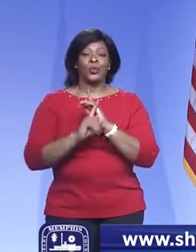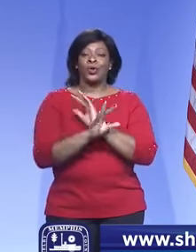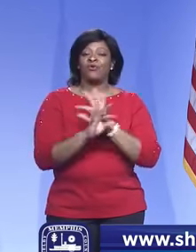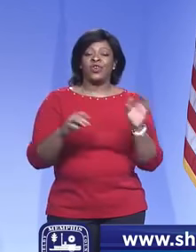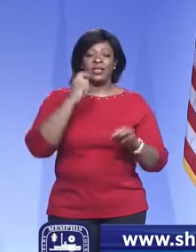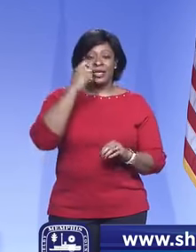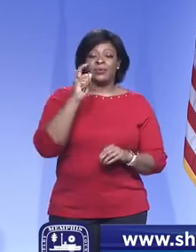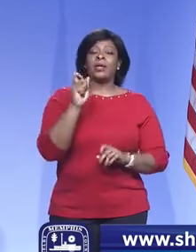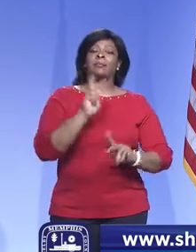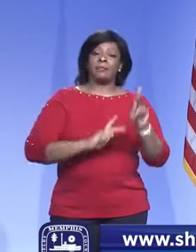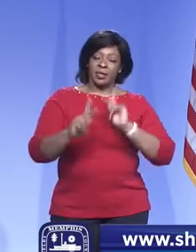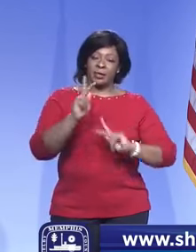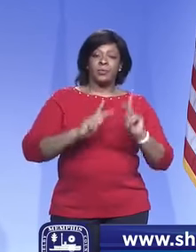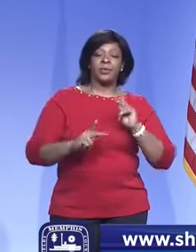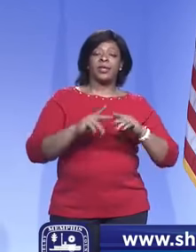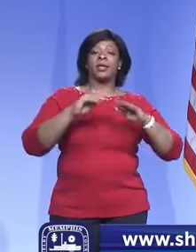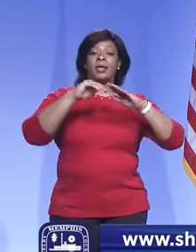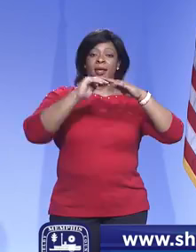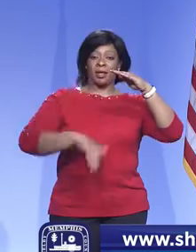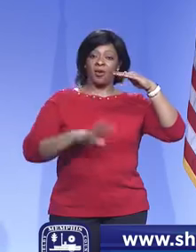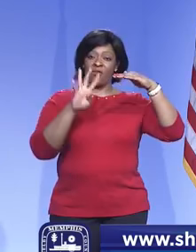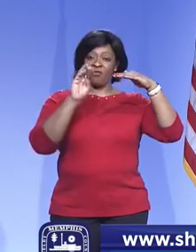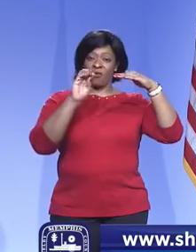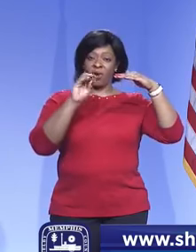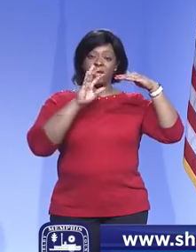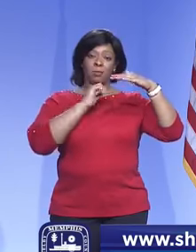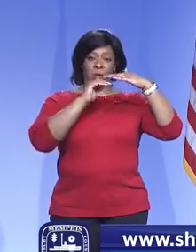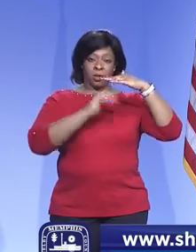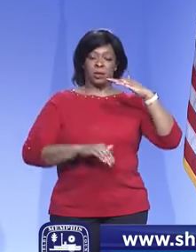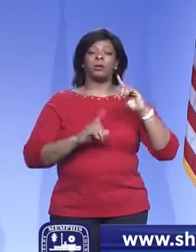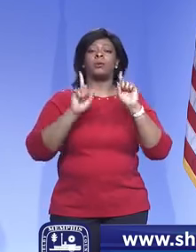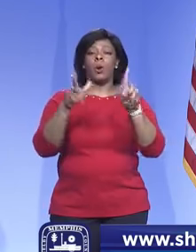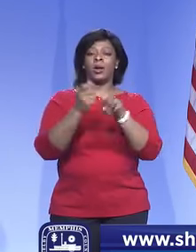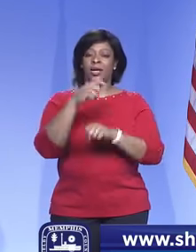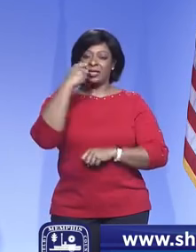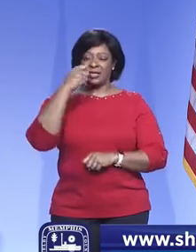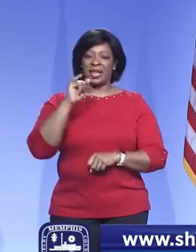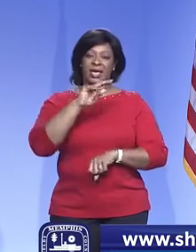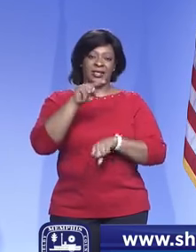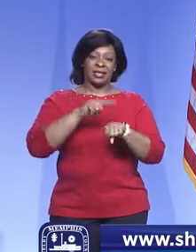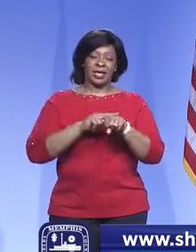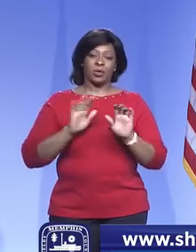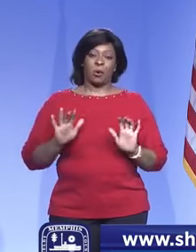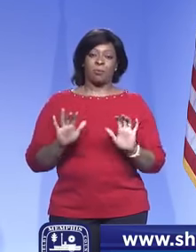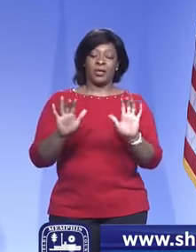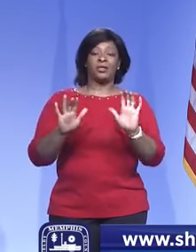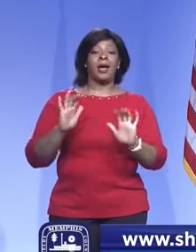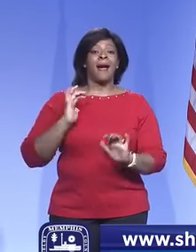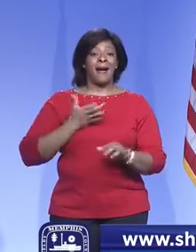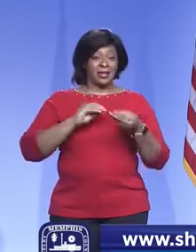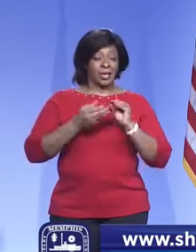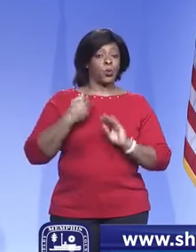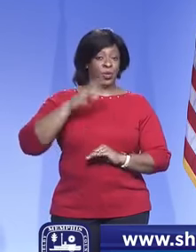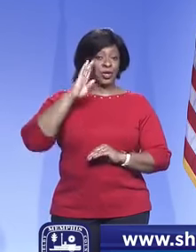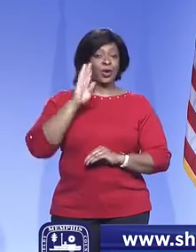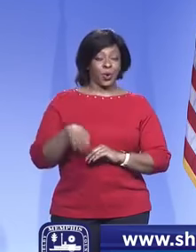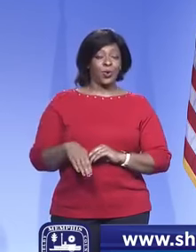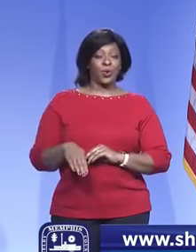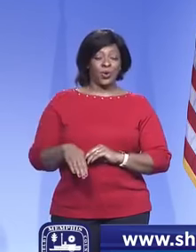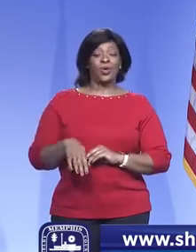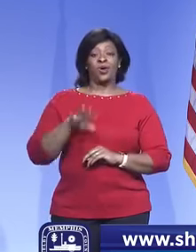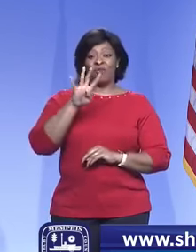We really need people under the age of 40 to get tested. That's really a national push, but for our data, we know